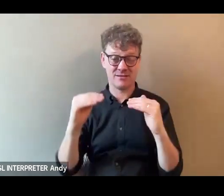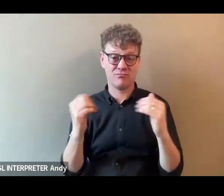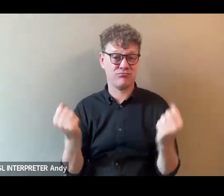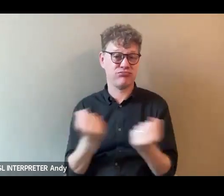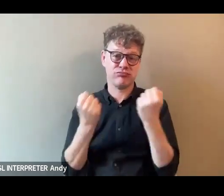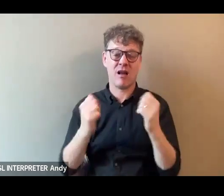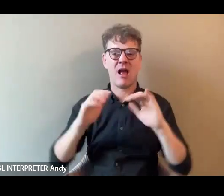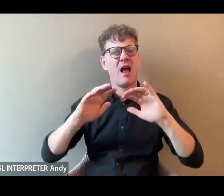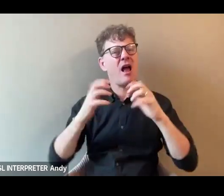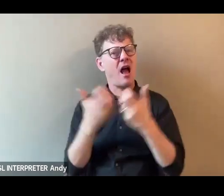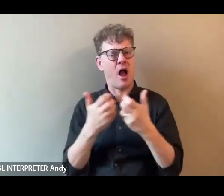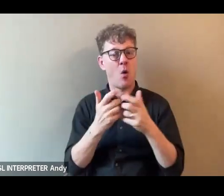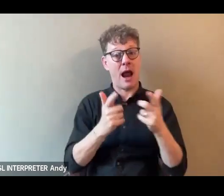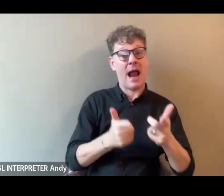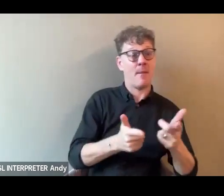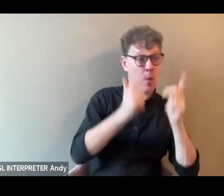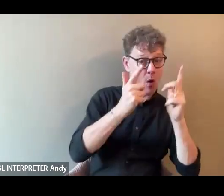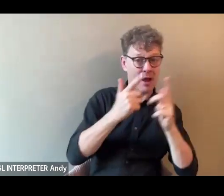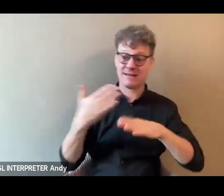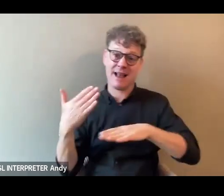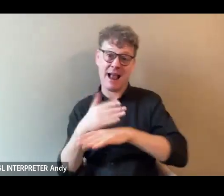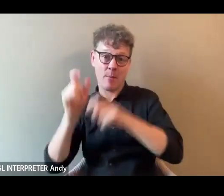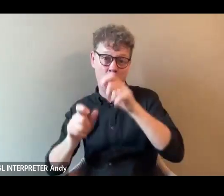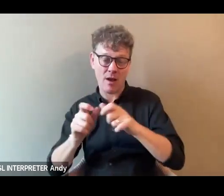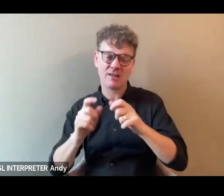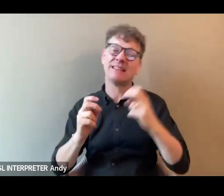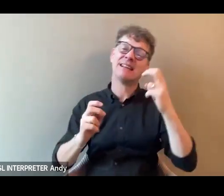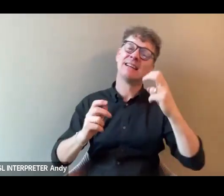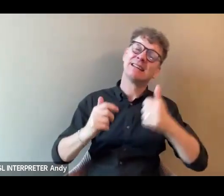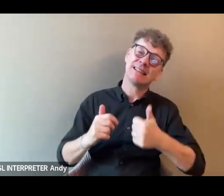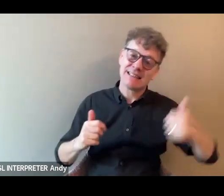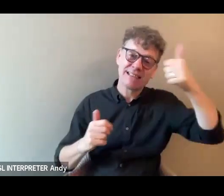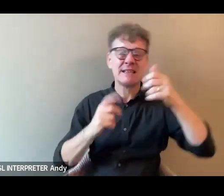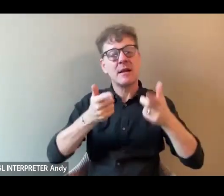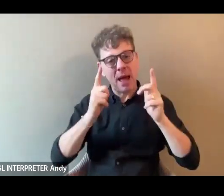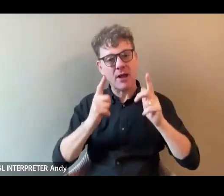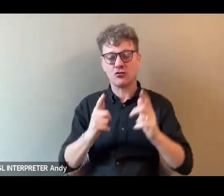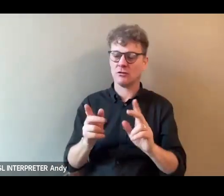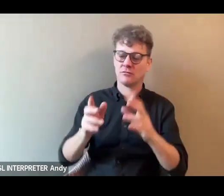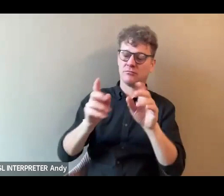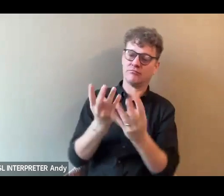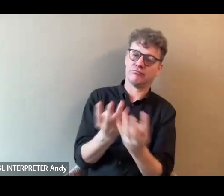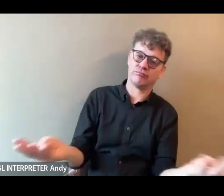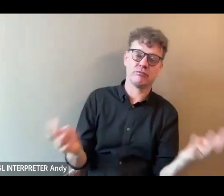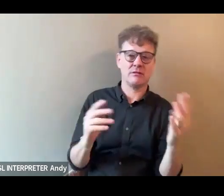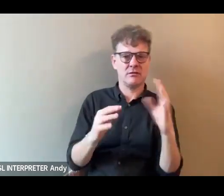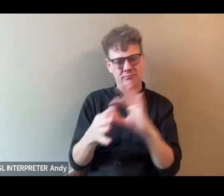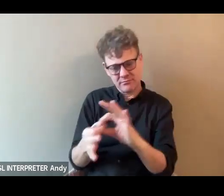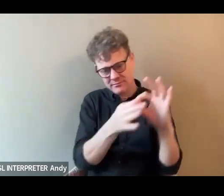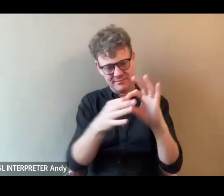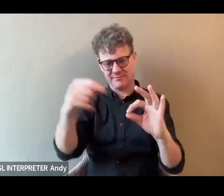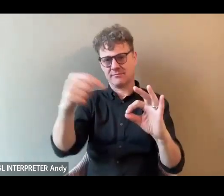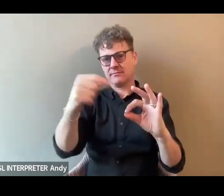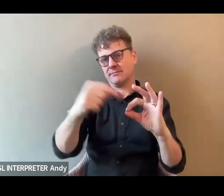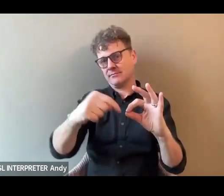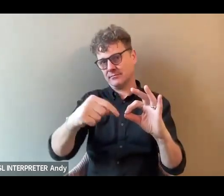work between employers and employees, or senior managers and regular rank and file employees. And